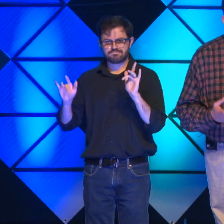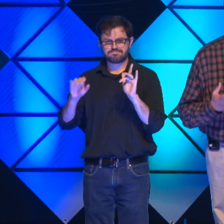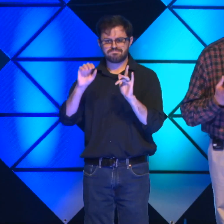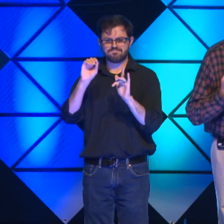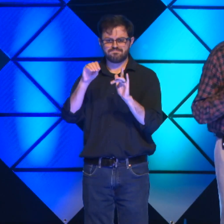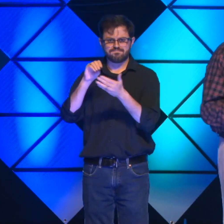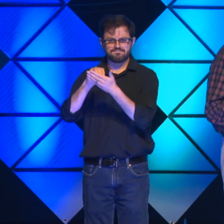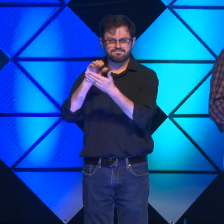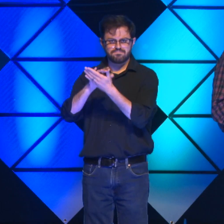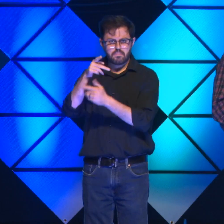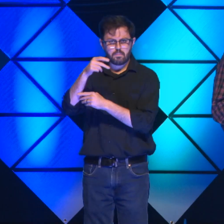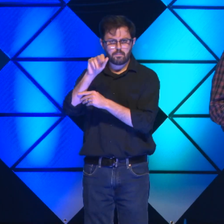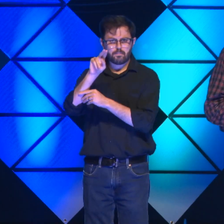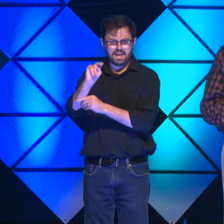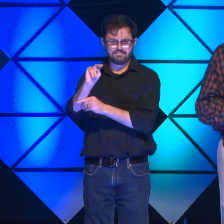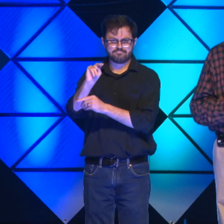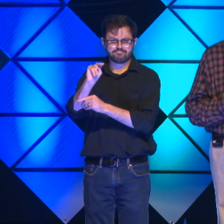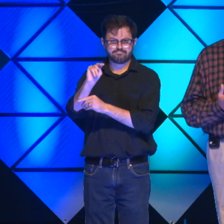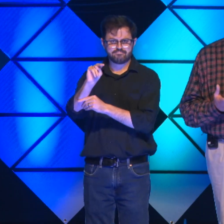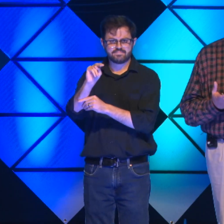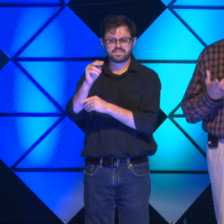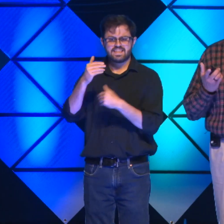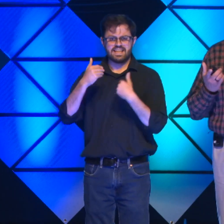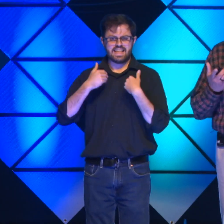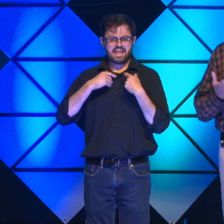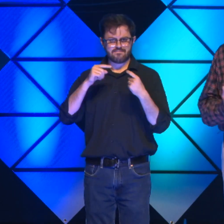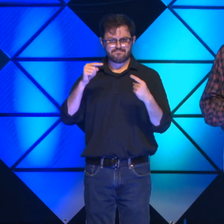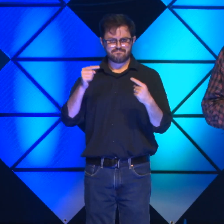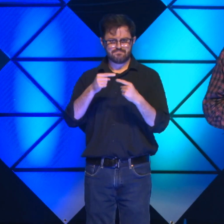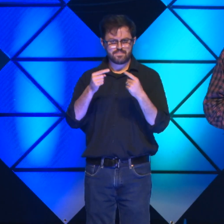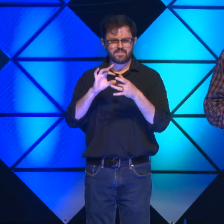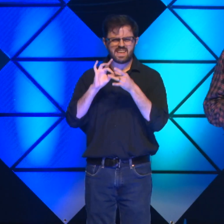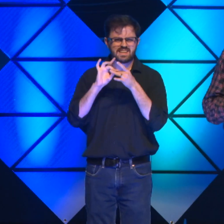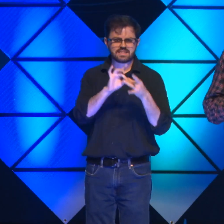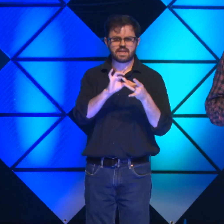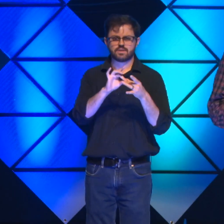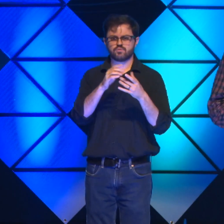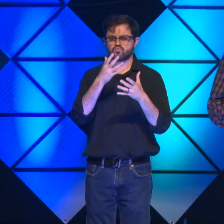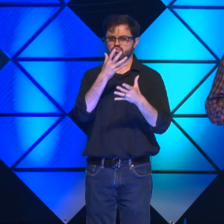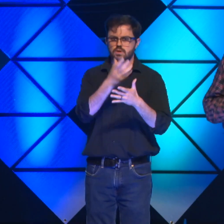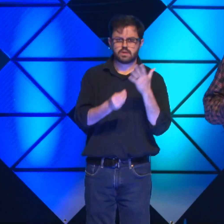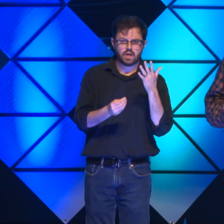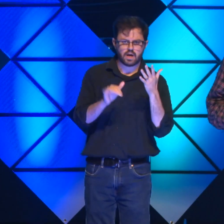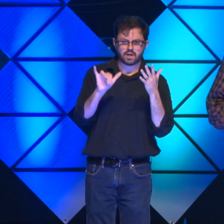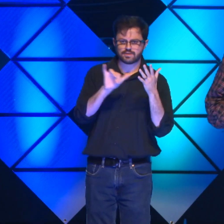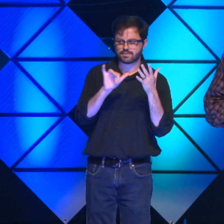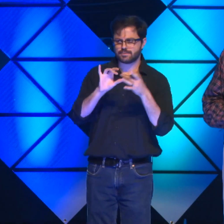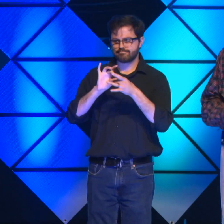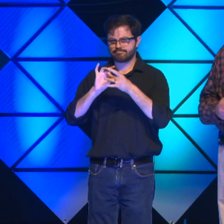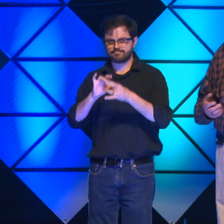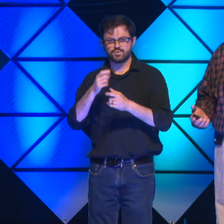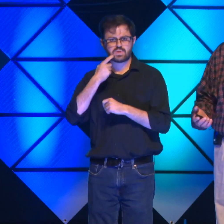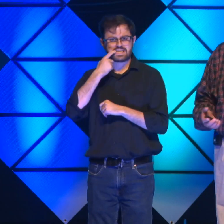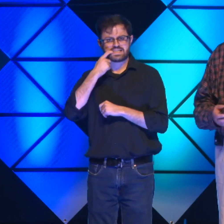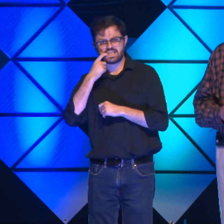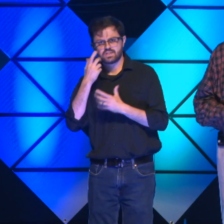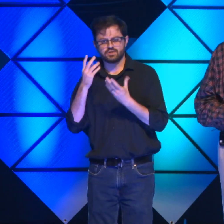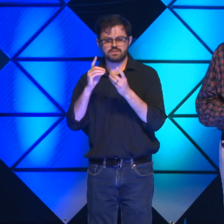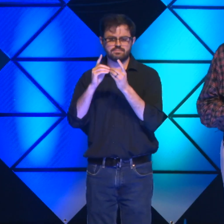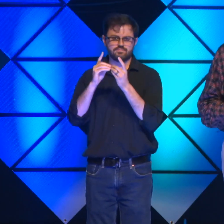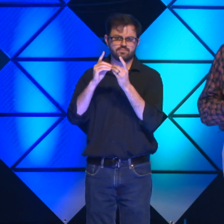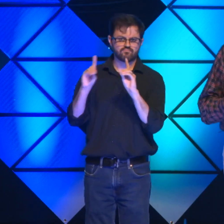There's a pain from loss, right? There's also a pain in terms of things like addiction or divorce